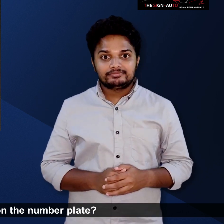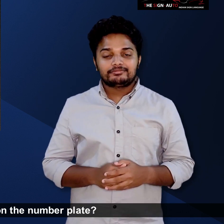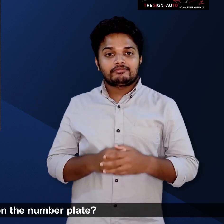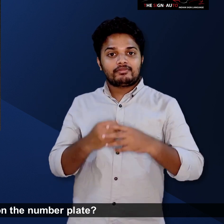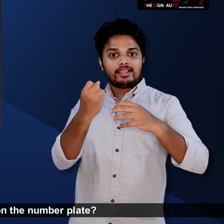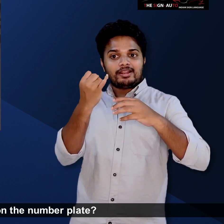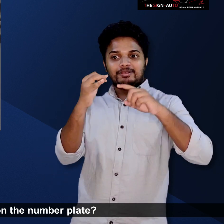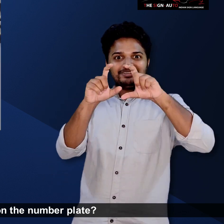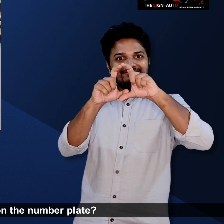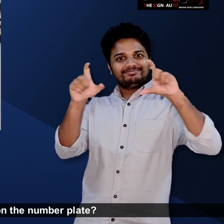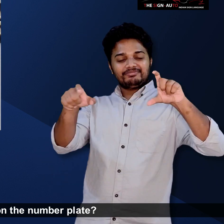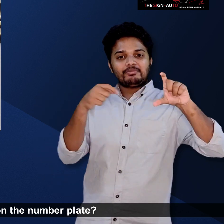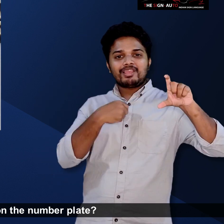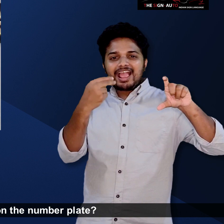can i write my name on the number plate